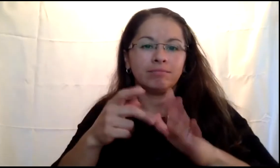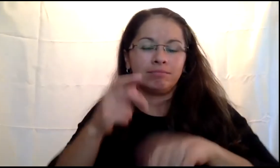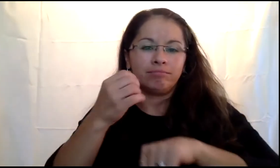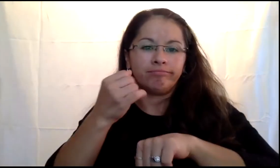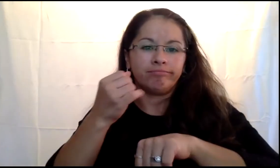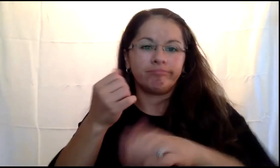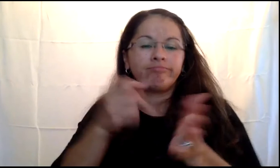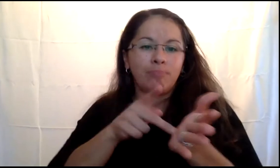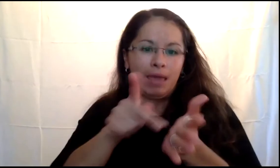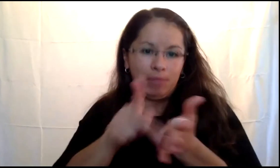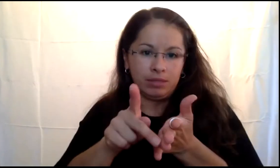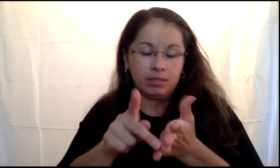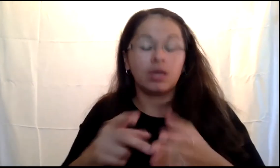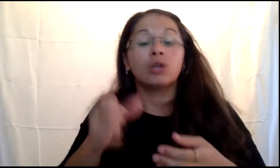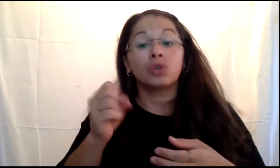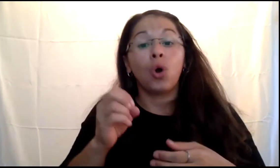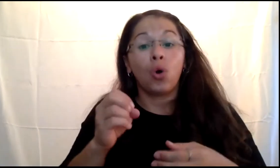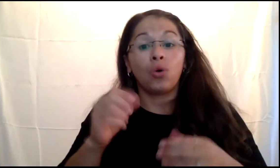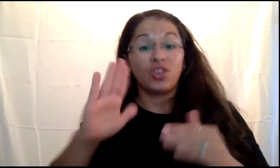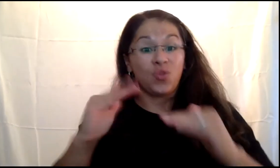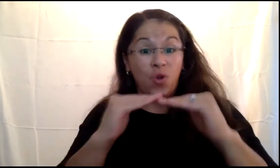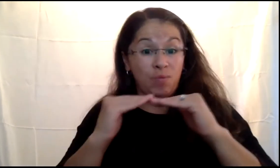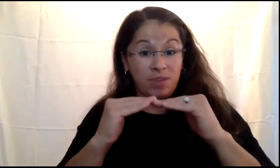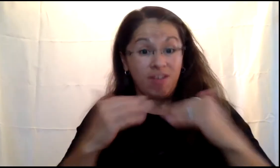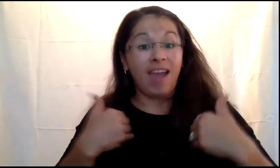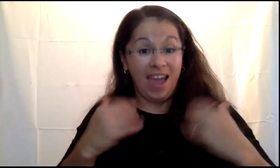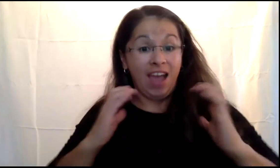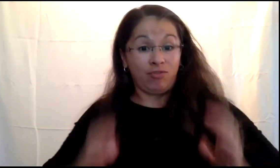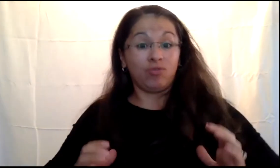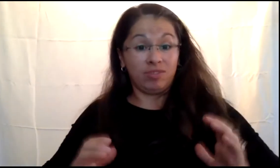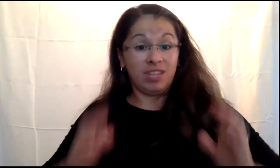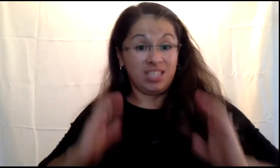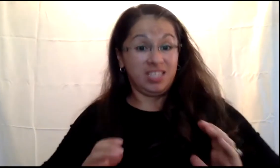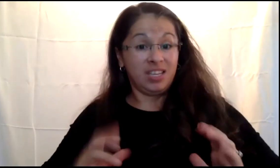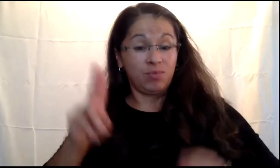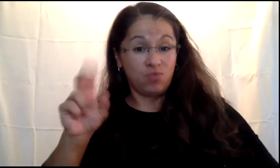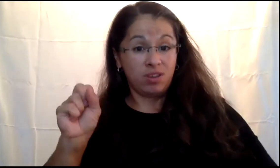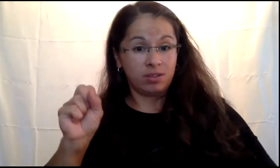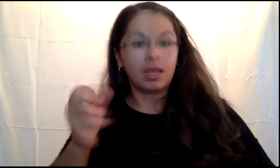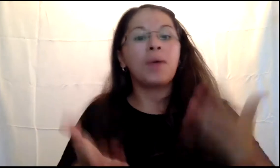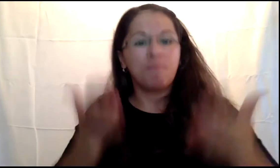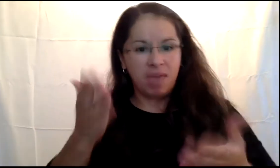US citizenship might be looking at as affordable alternatives are not actually